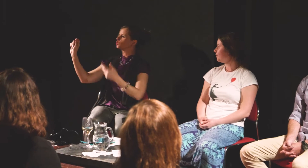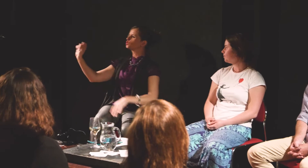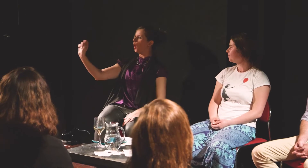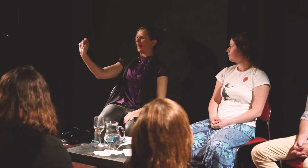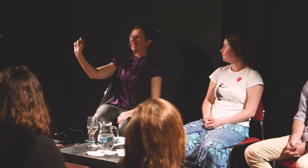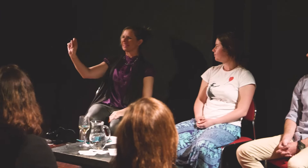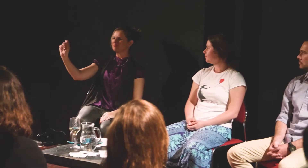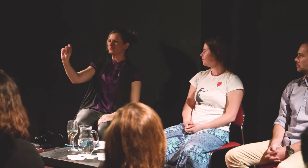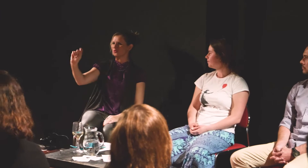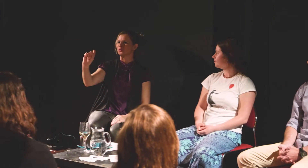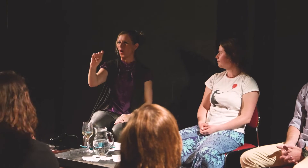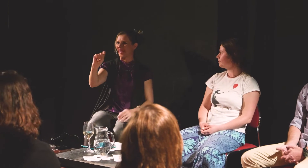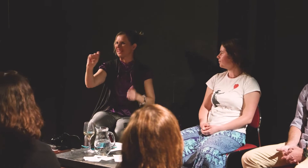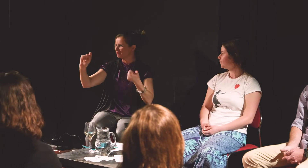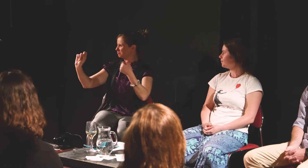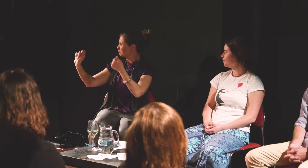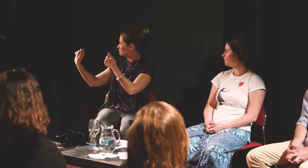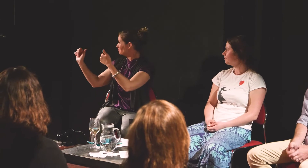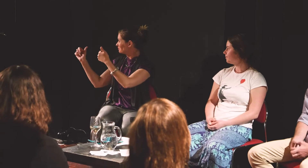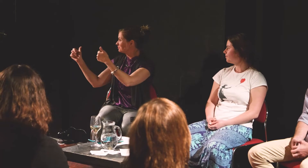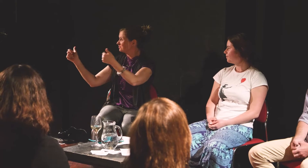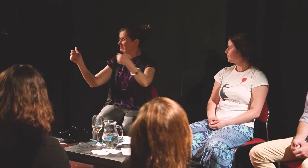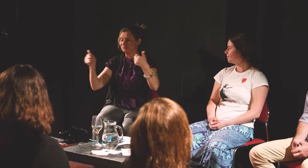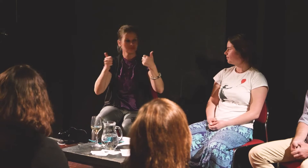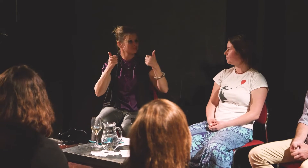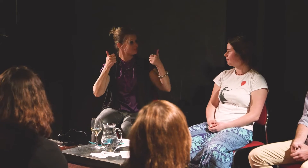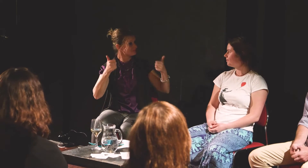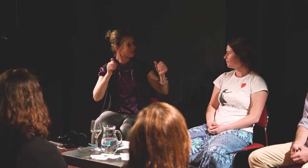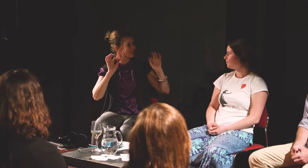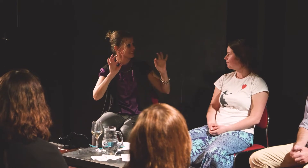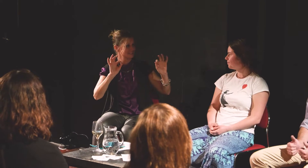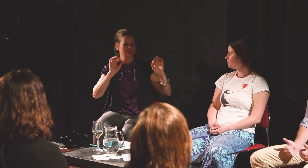is the T, and so it's initialised Tony.